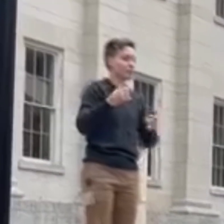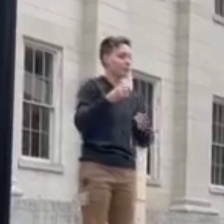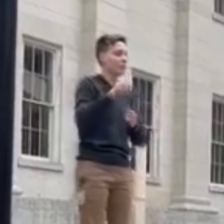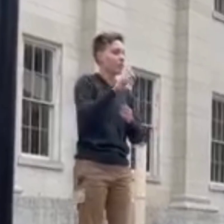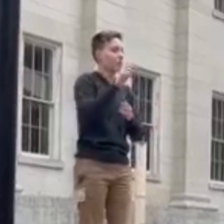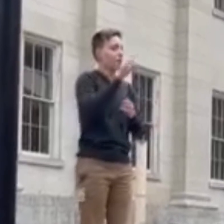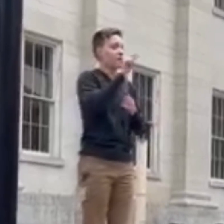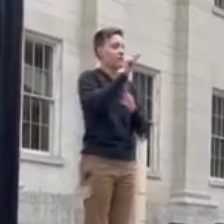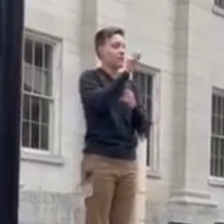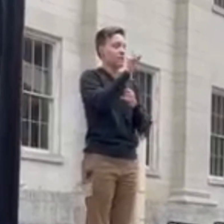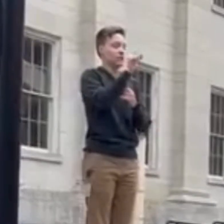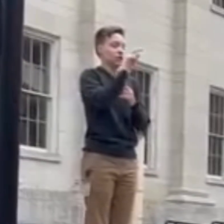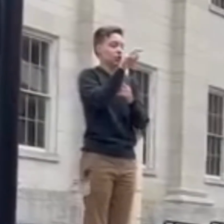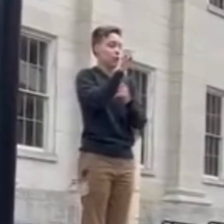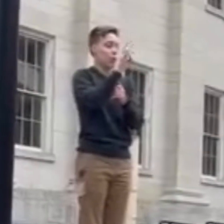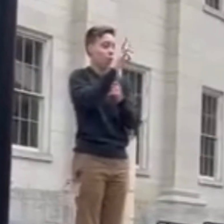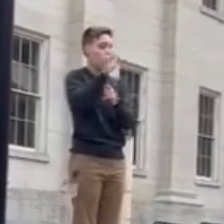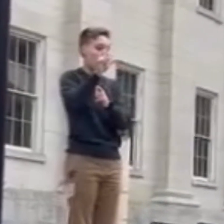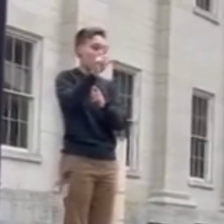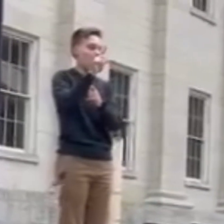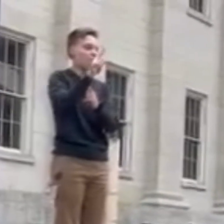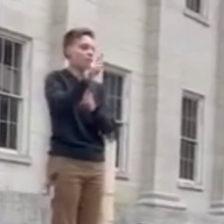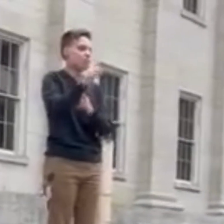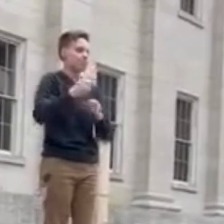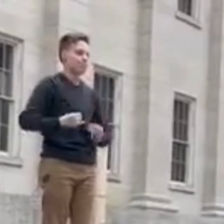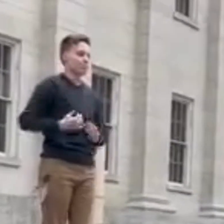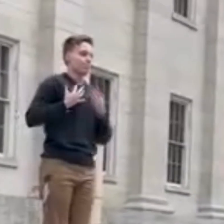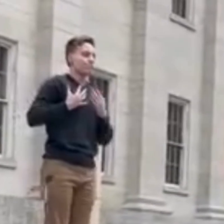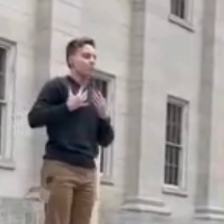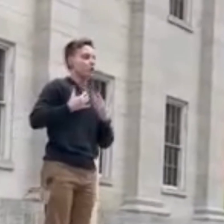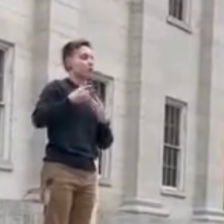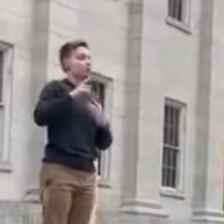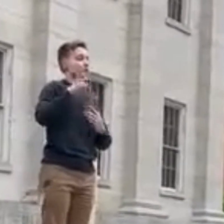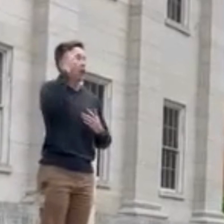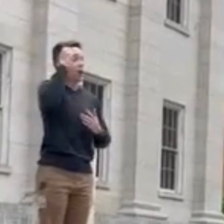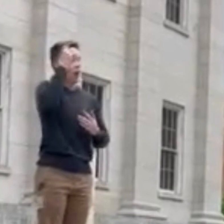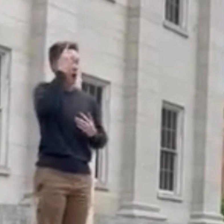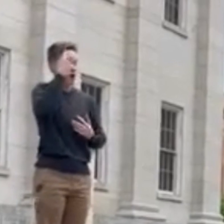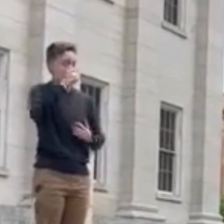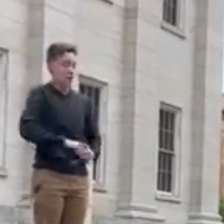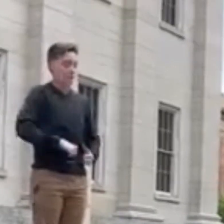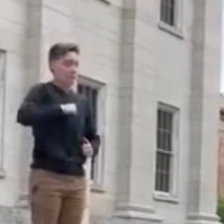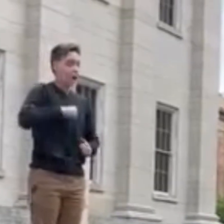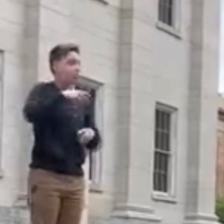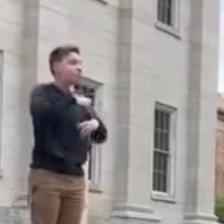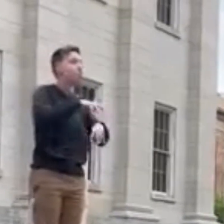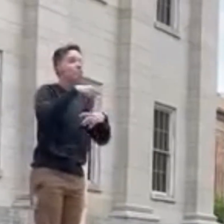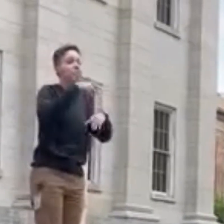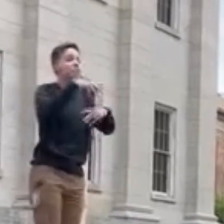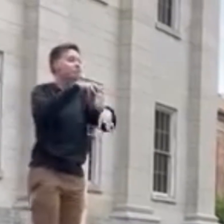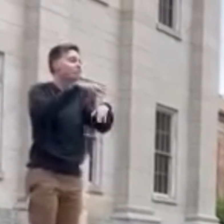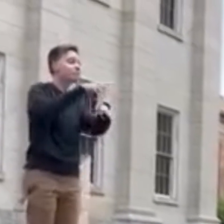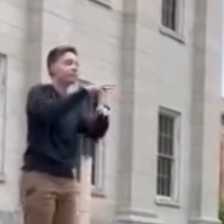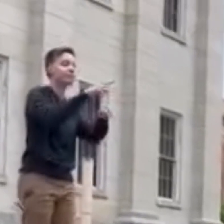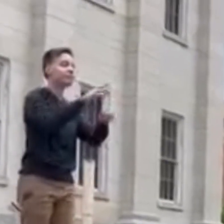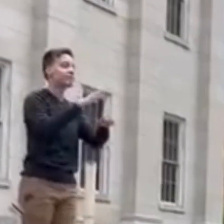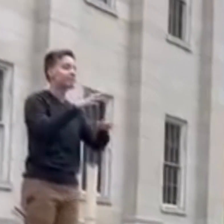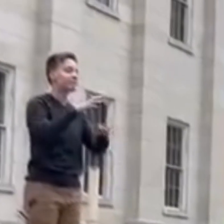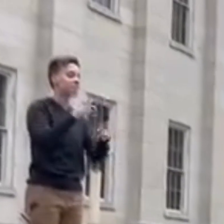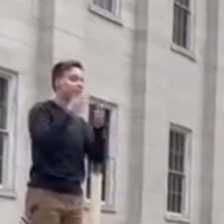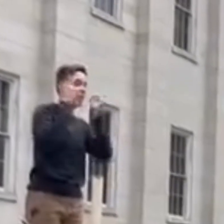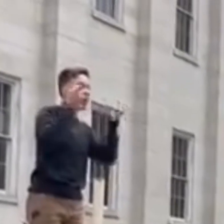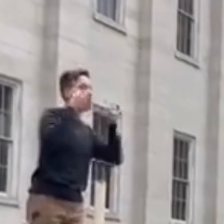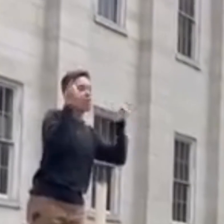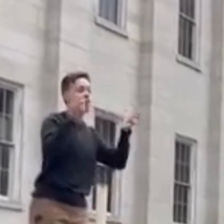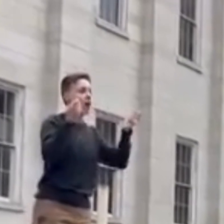up for ourselves, of understanding that pride is not a parade. Pride is not just an